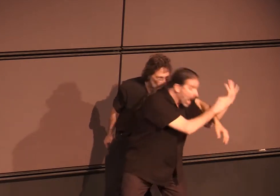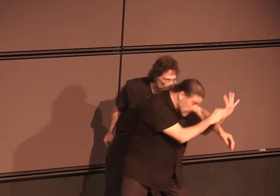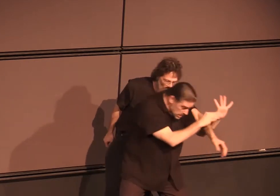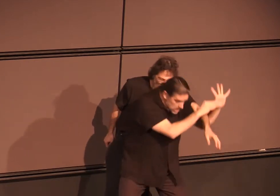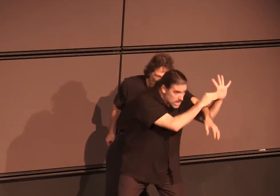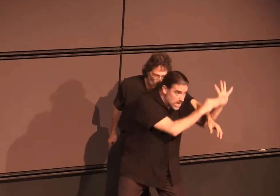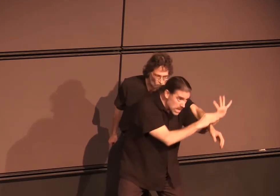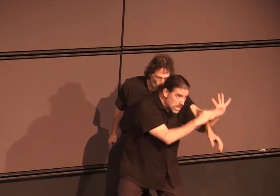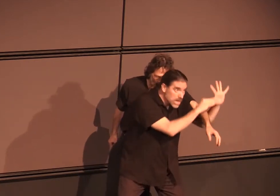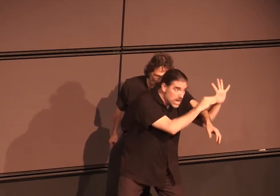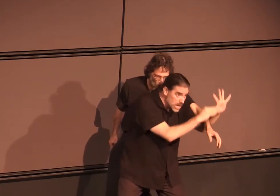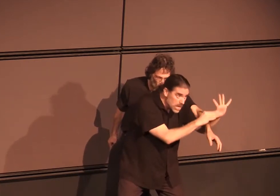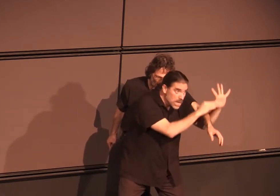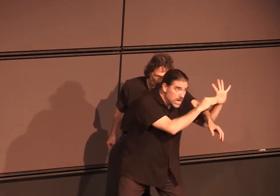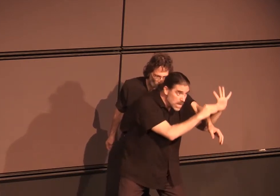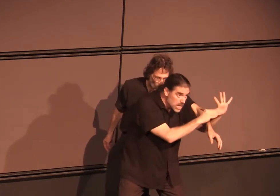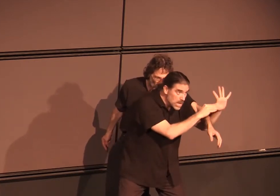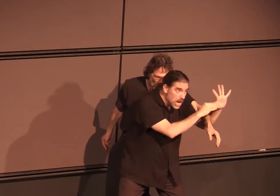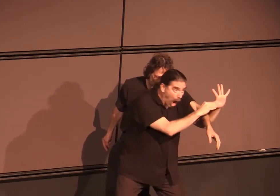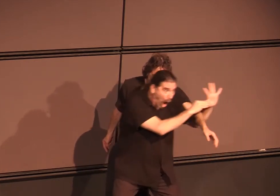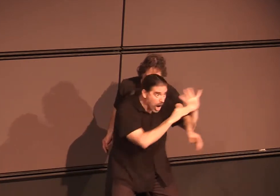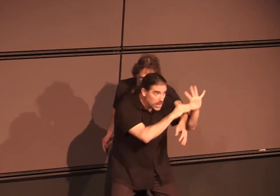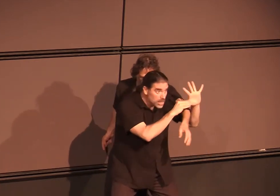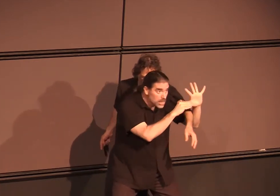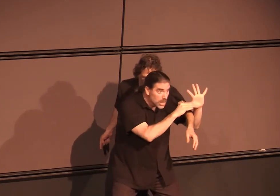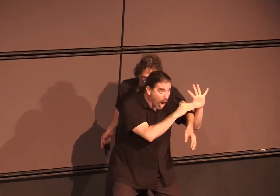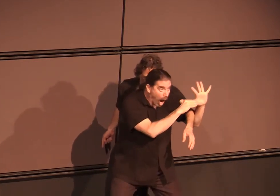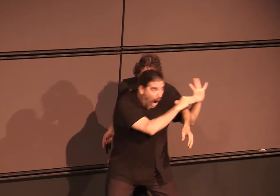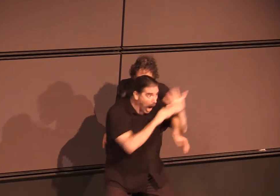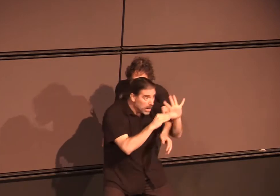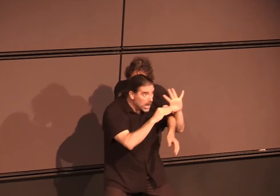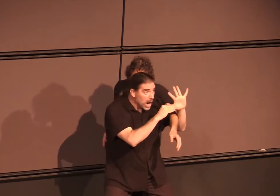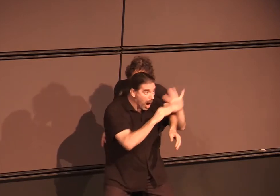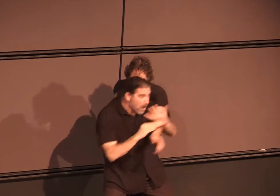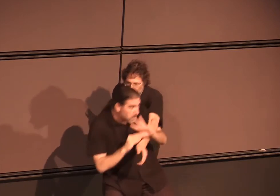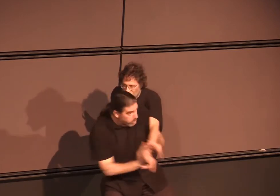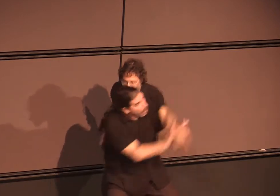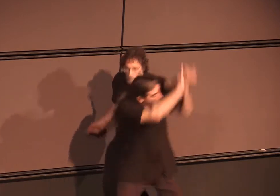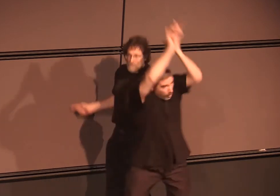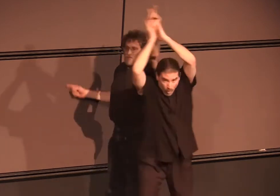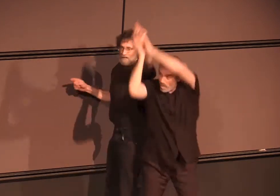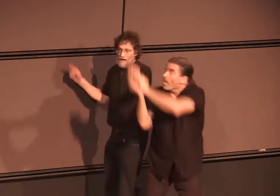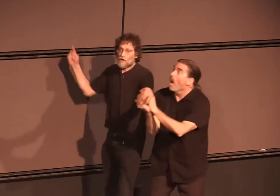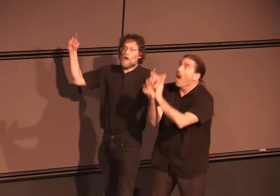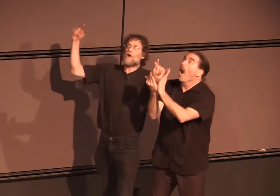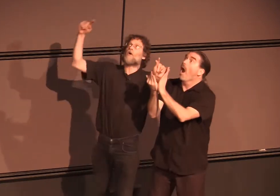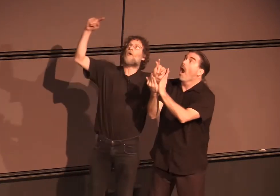Then gingerly pulls back on the branches like a bow, himself the arrow.